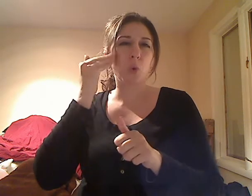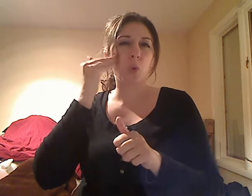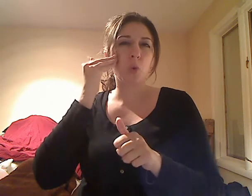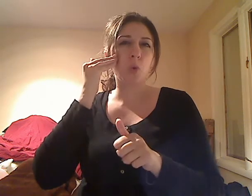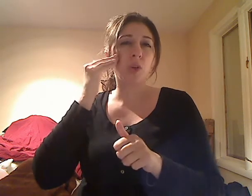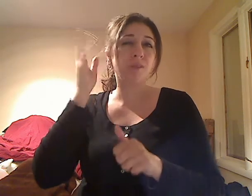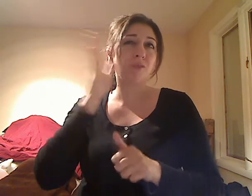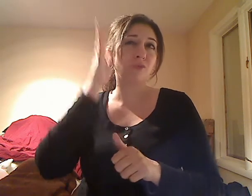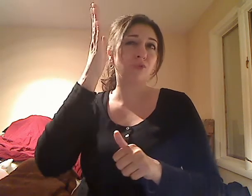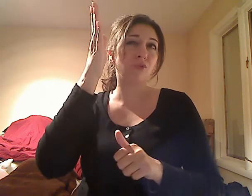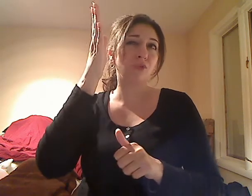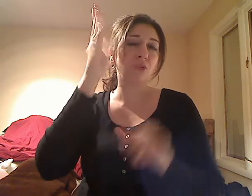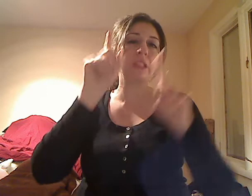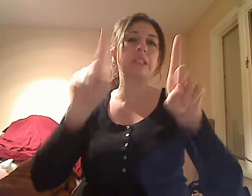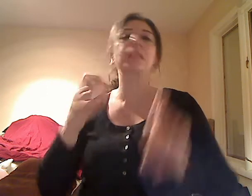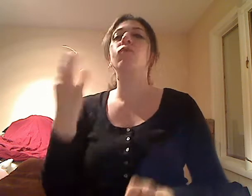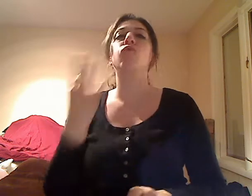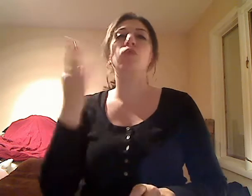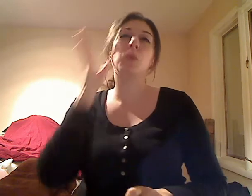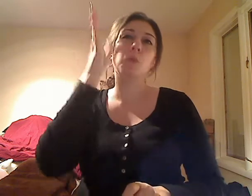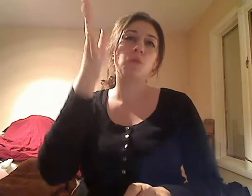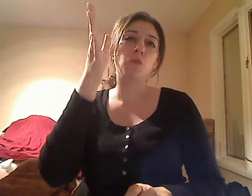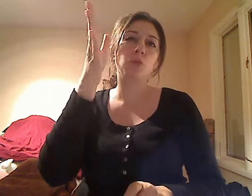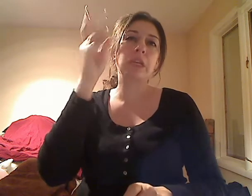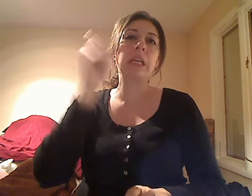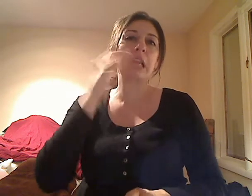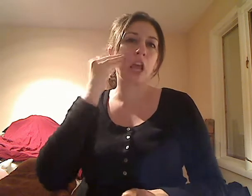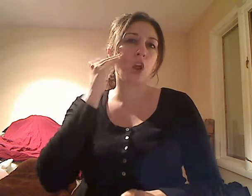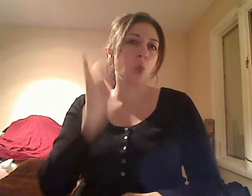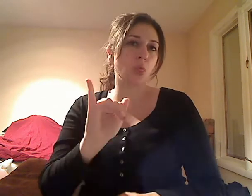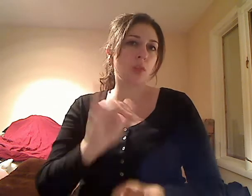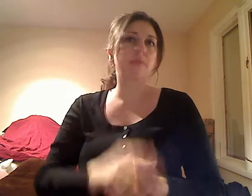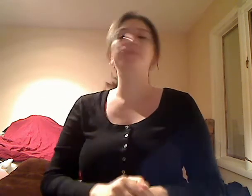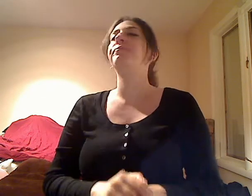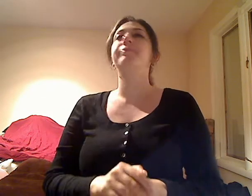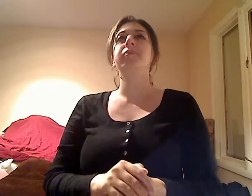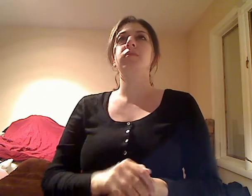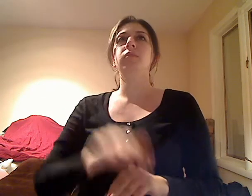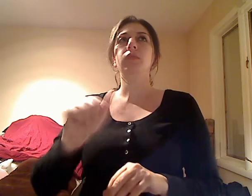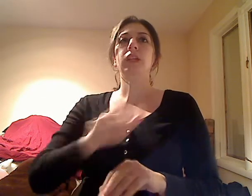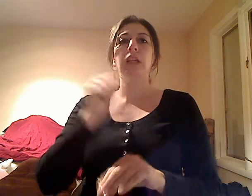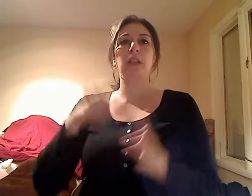Sore. Right. We had sore in the other ones, like a sore throat or to soar through the air.